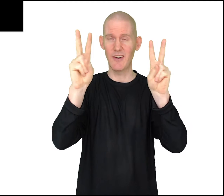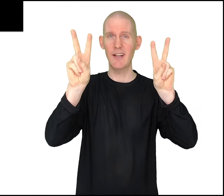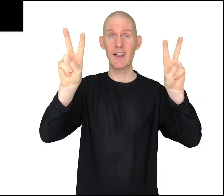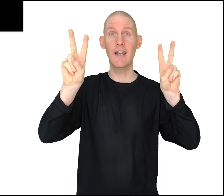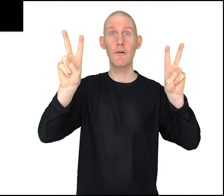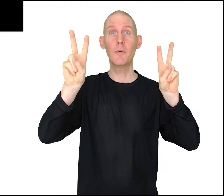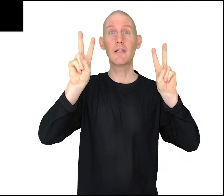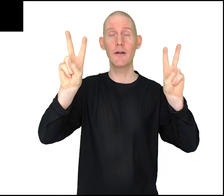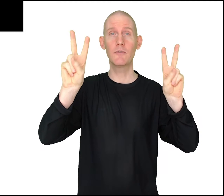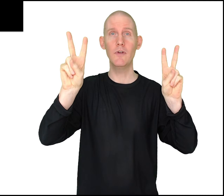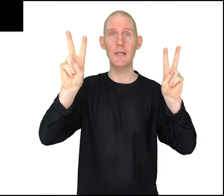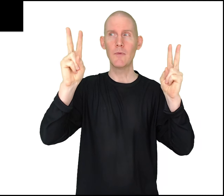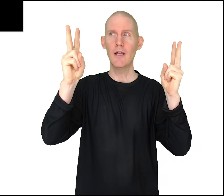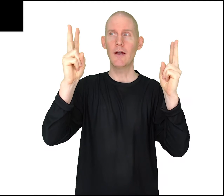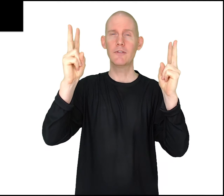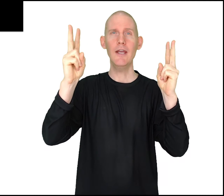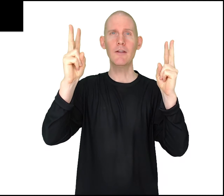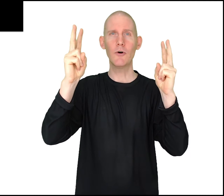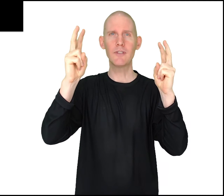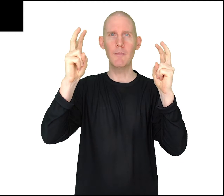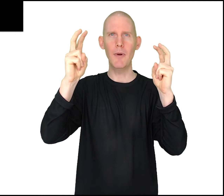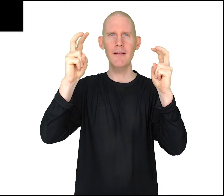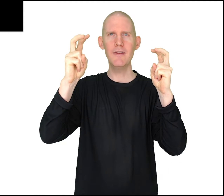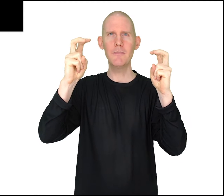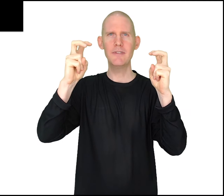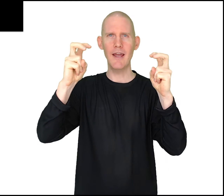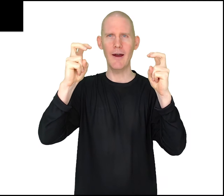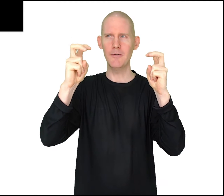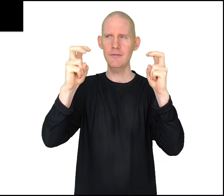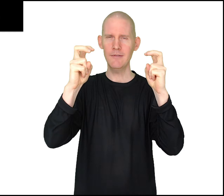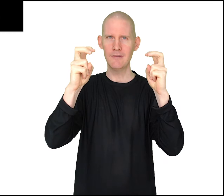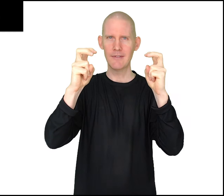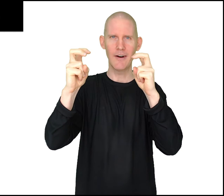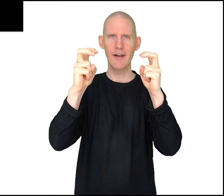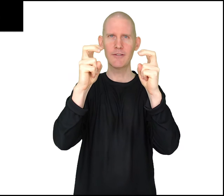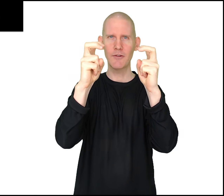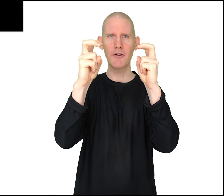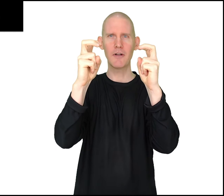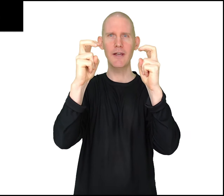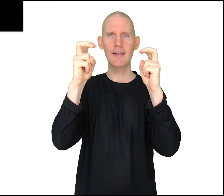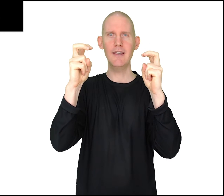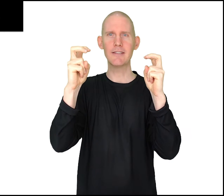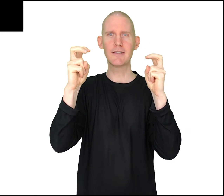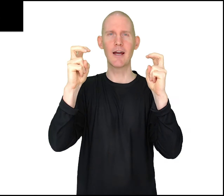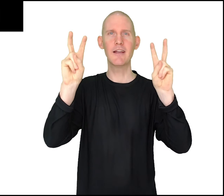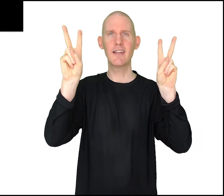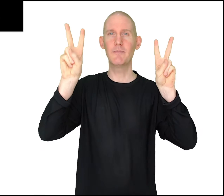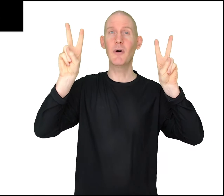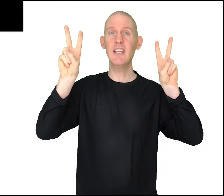Like in the alphabet, the letters V. Now take those and bend them down, all right? So they look like this. Kind of like the bunny ears